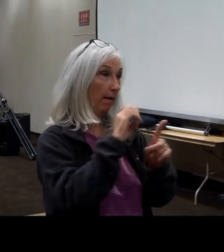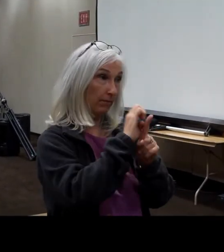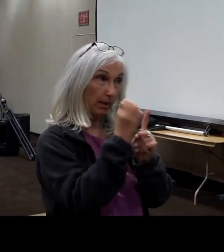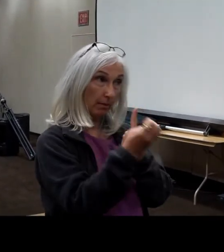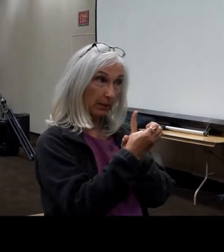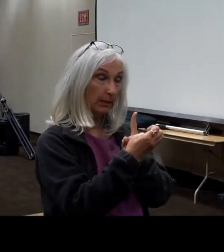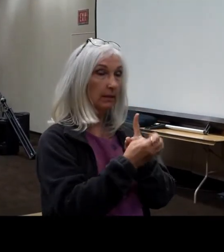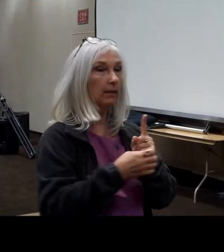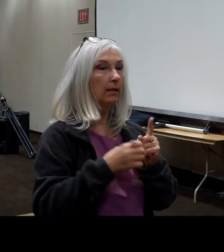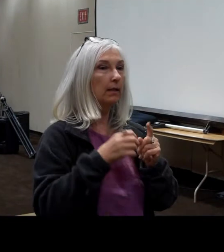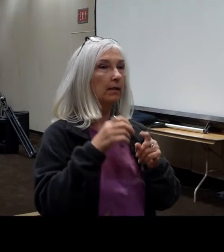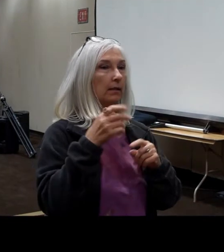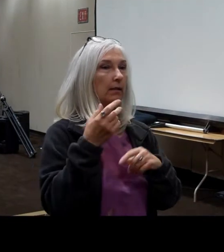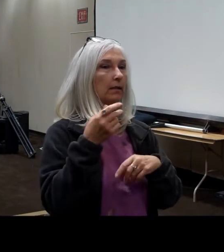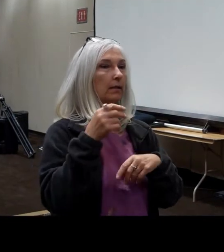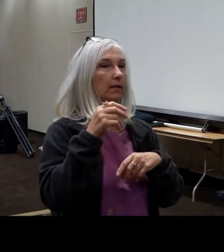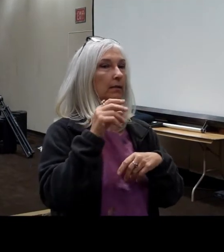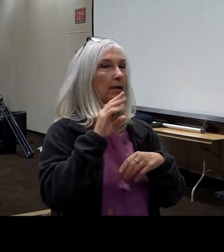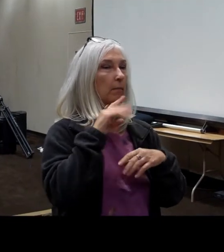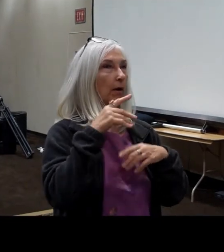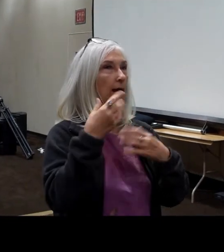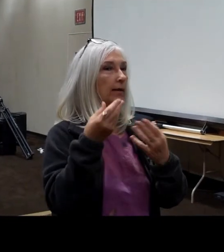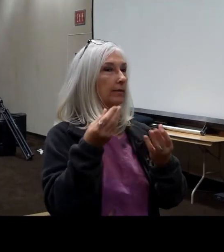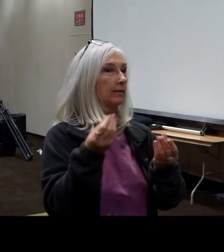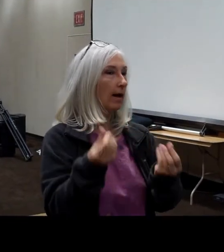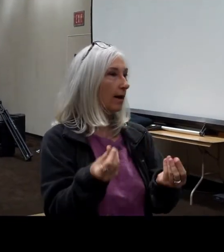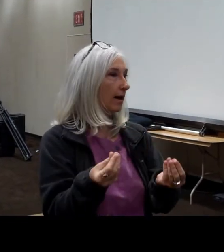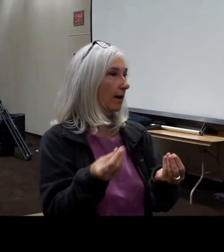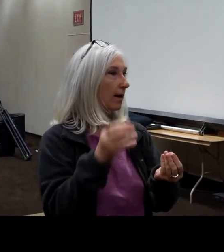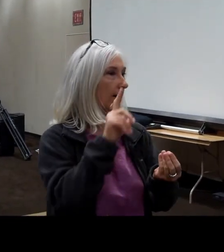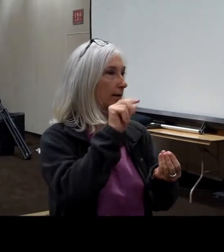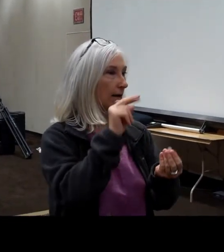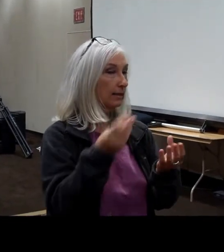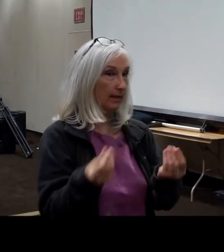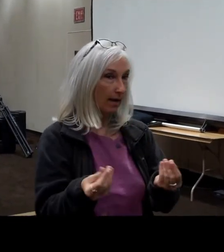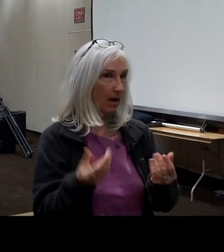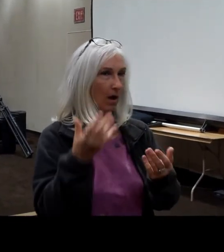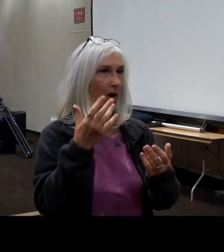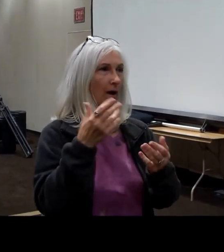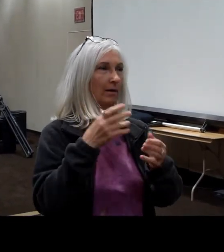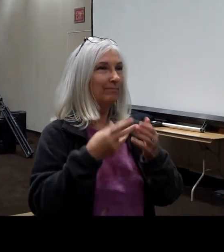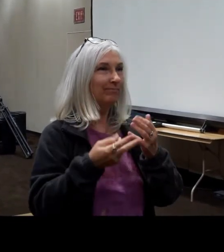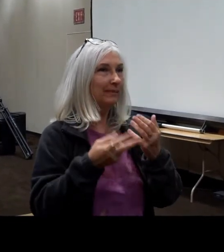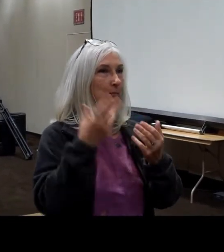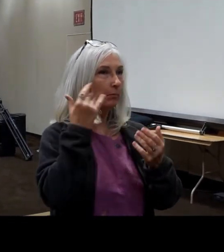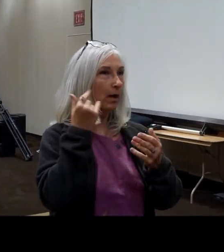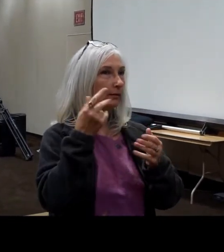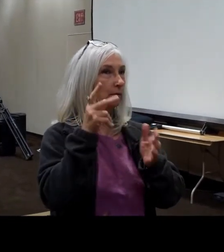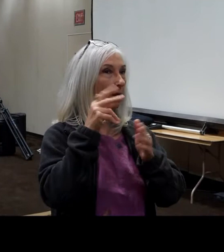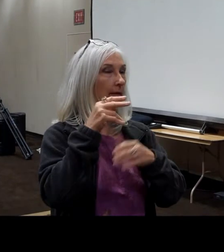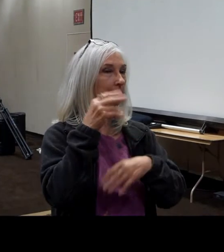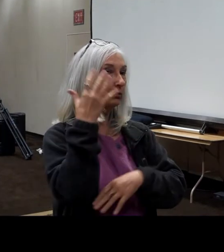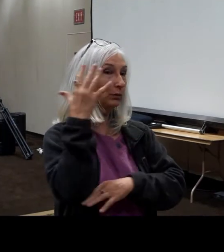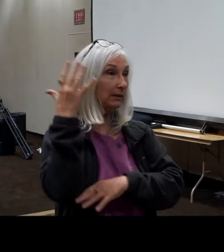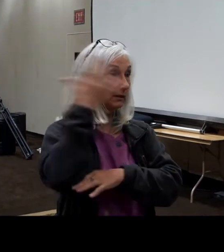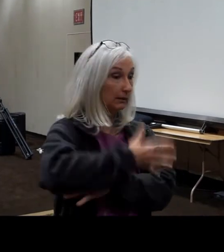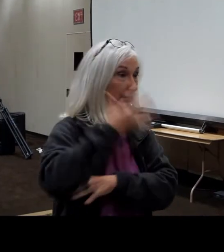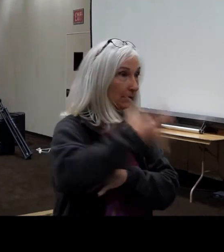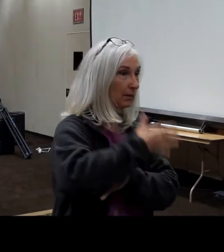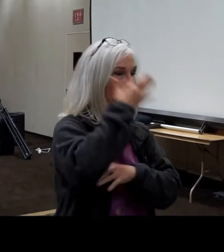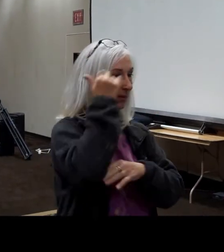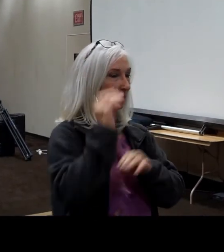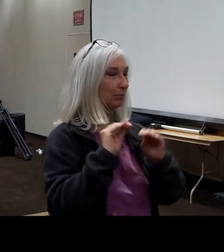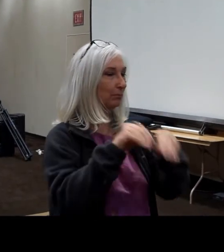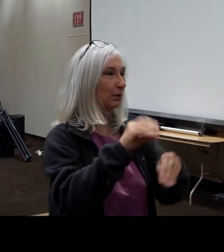video, and I talked about the environment. I talked about the property there, the land,